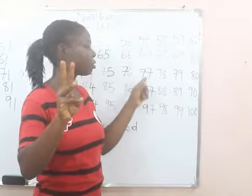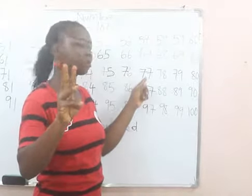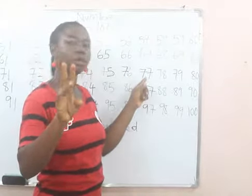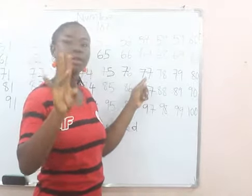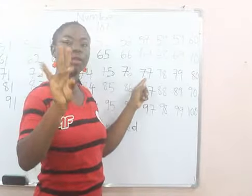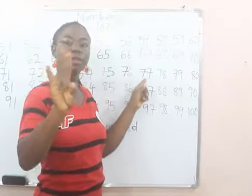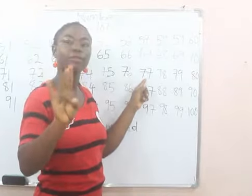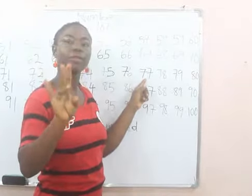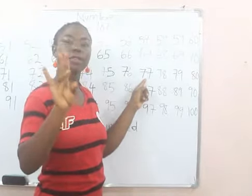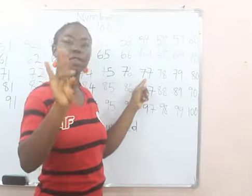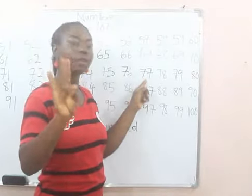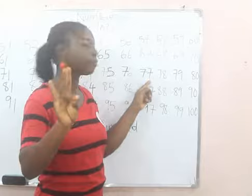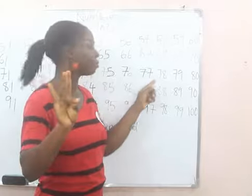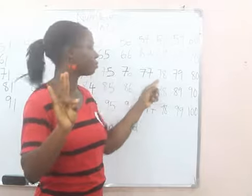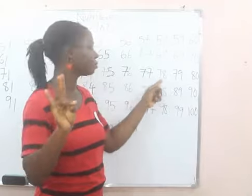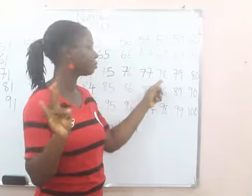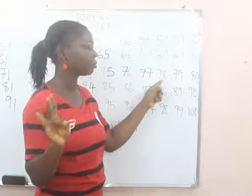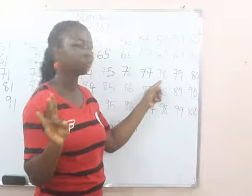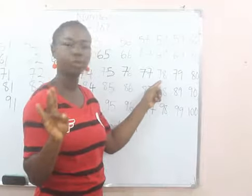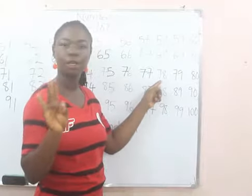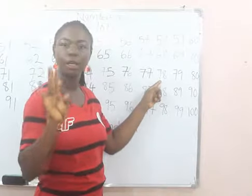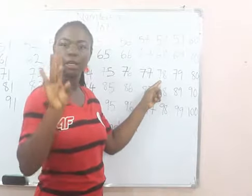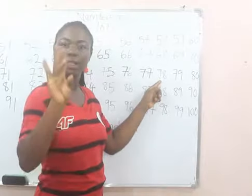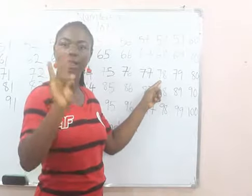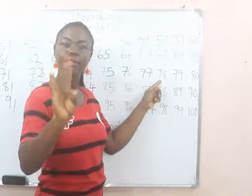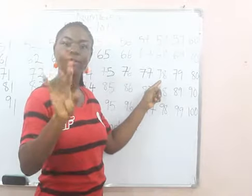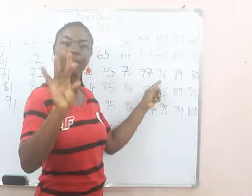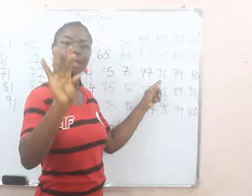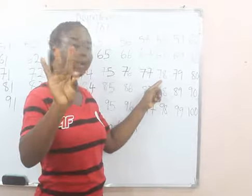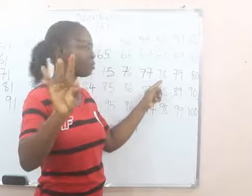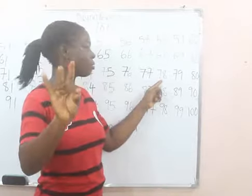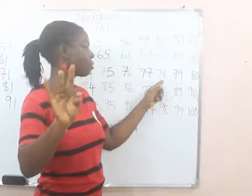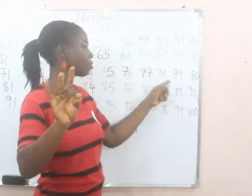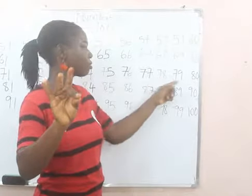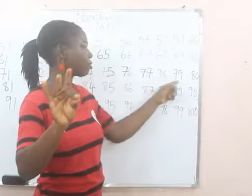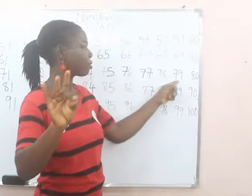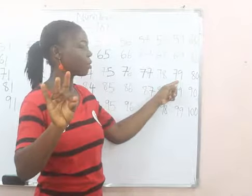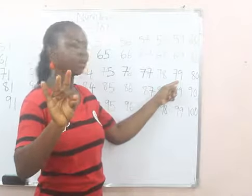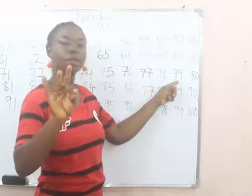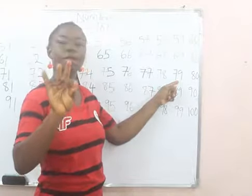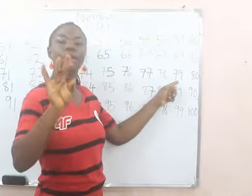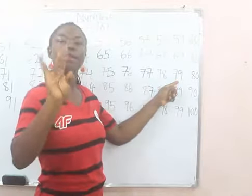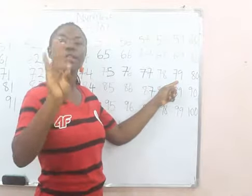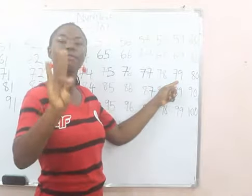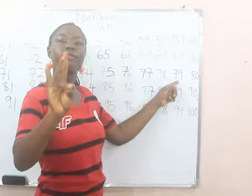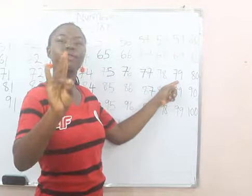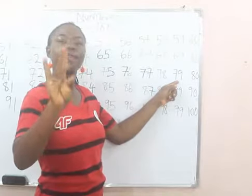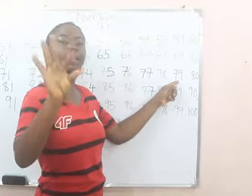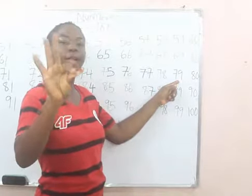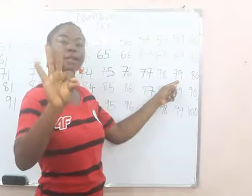77, 78, 79,